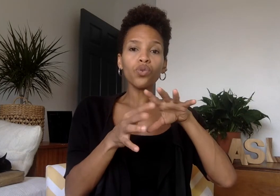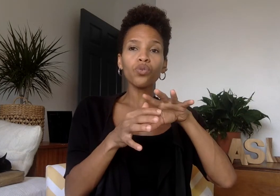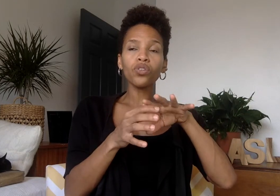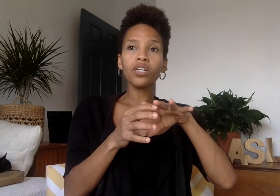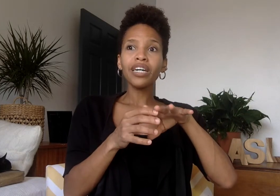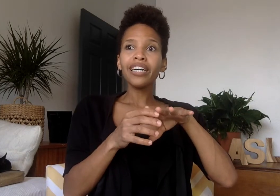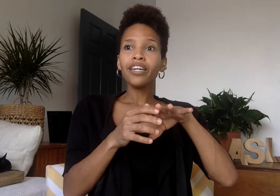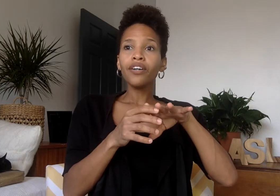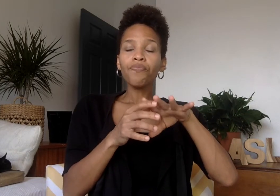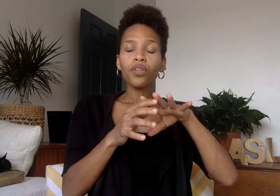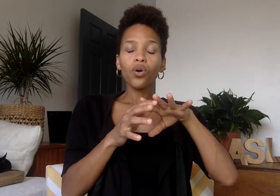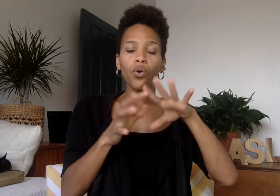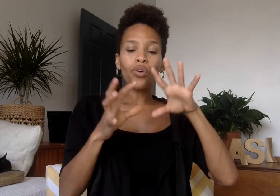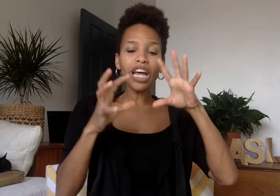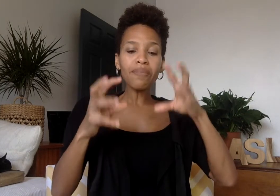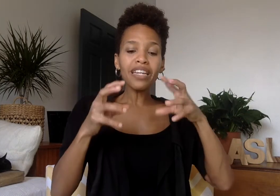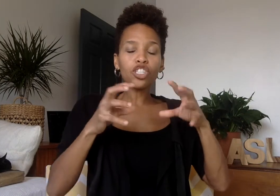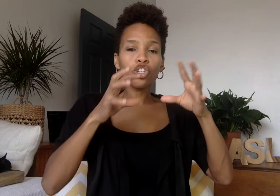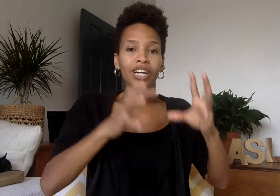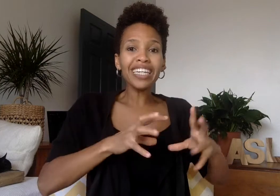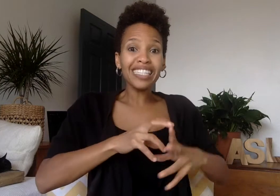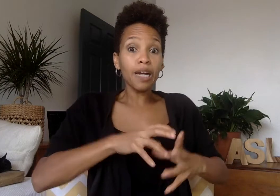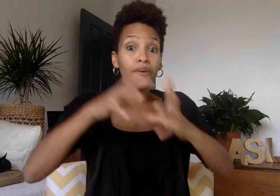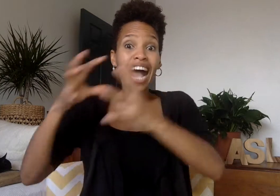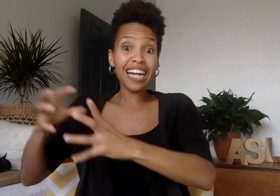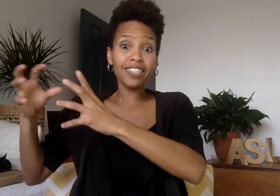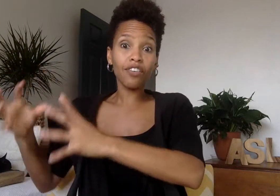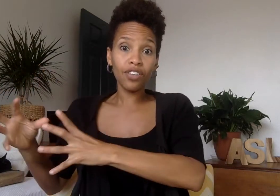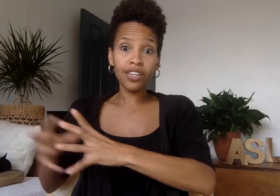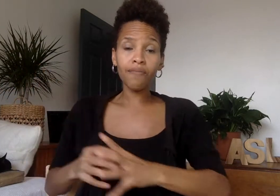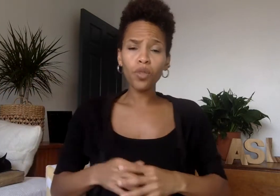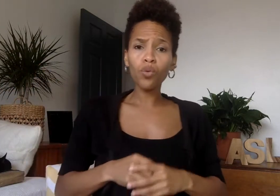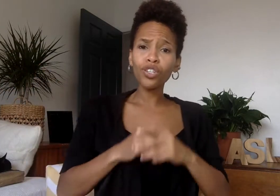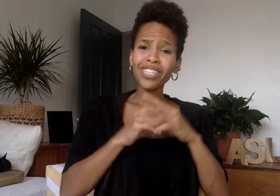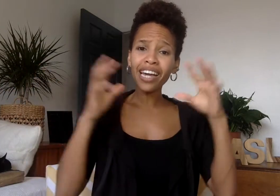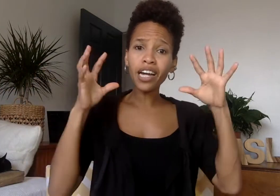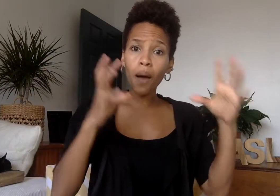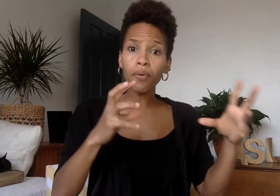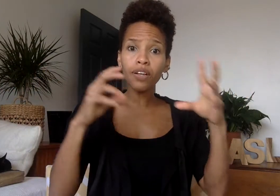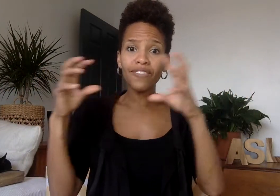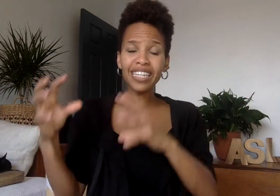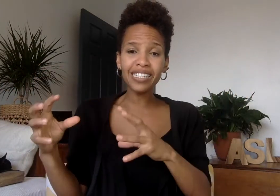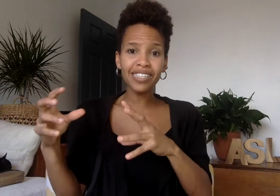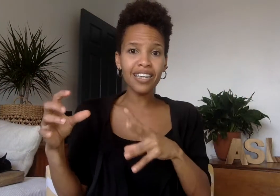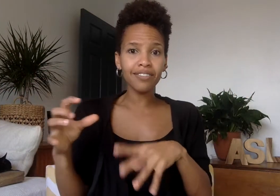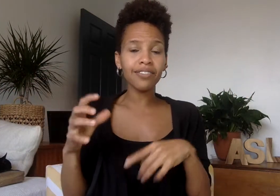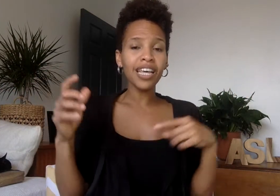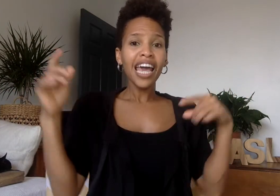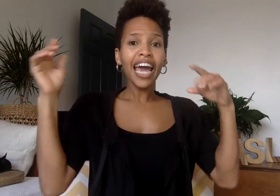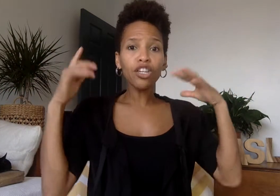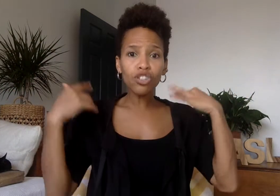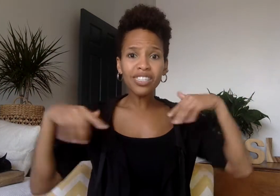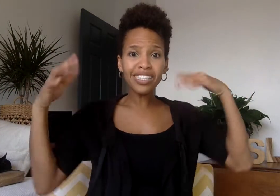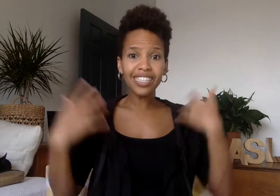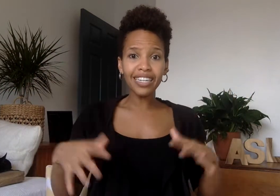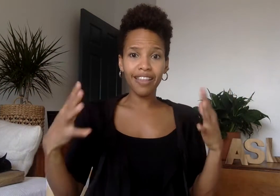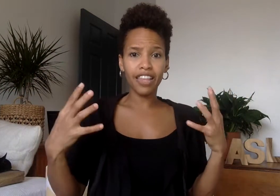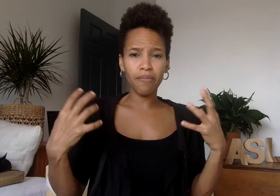so. What I mean is create a separate activity where you take a couple of these scenes and you just sit in them. I